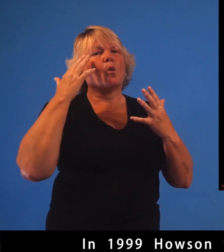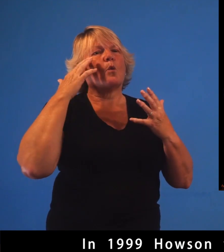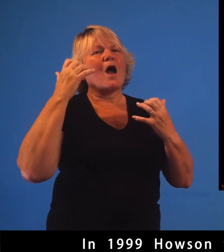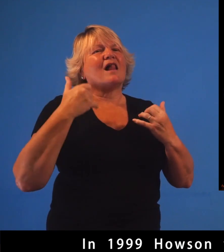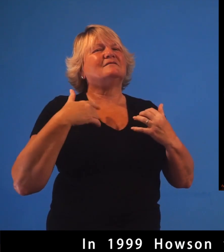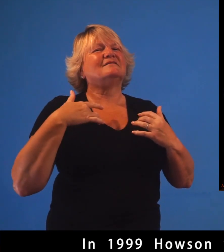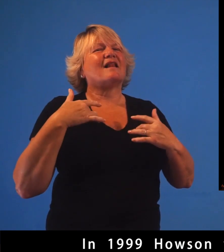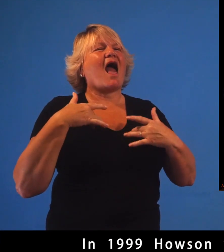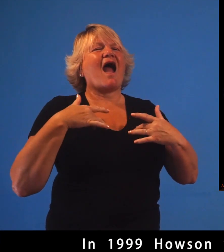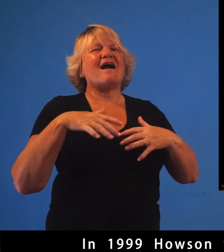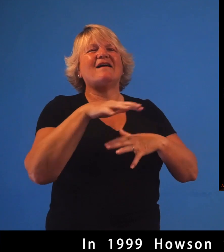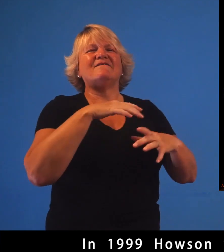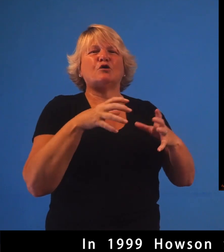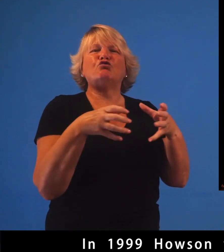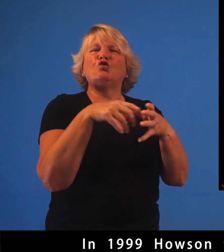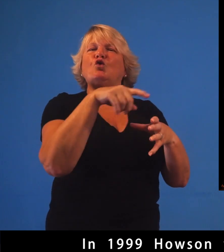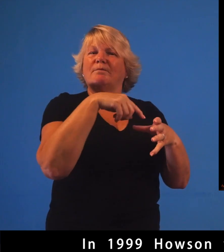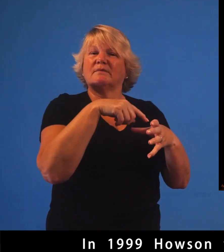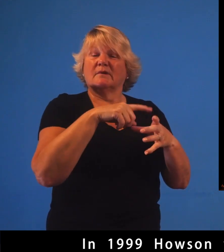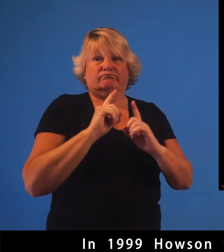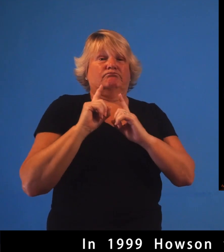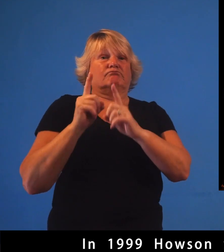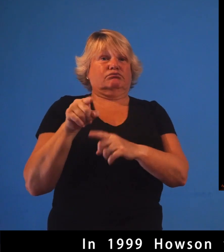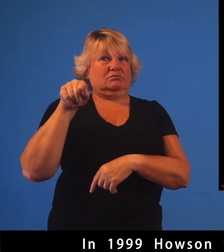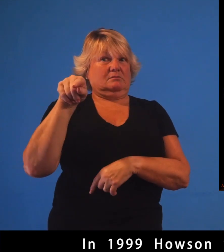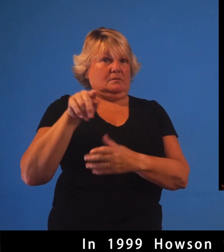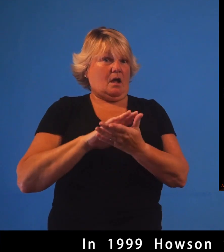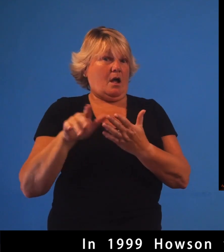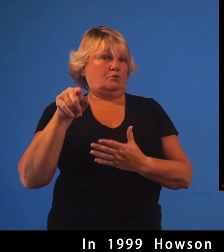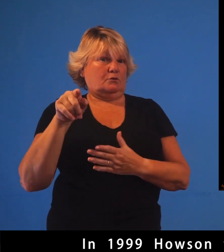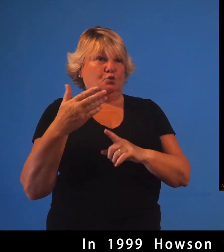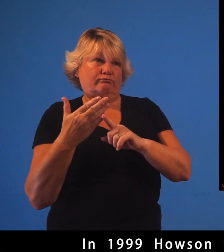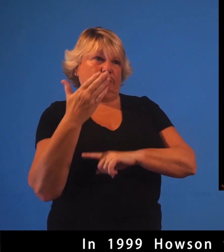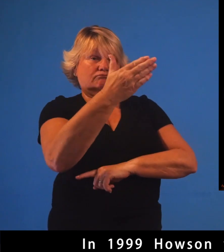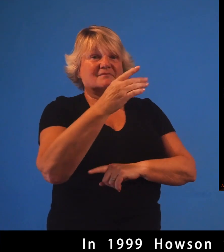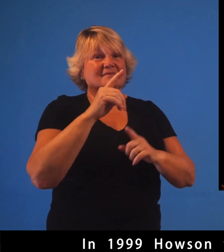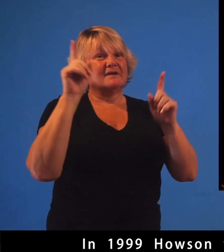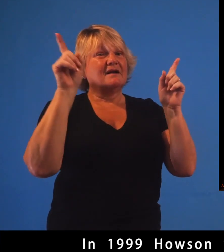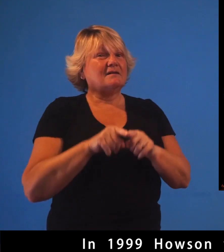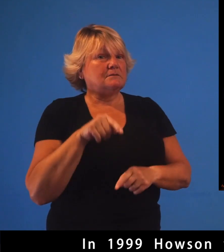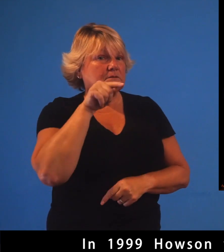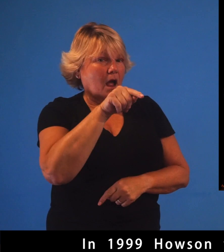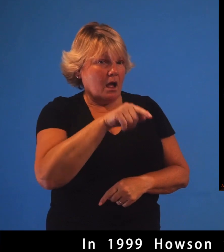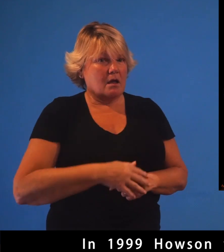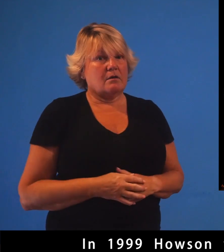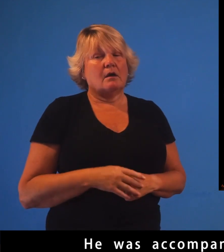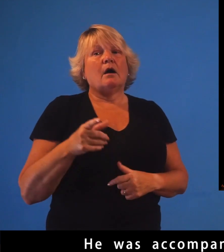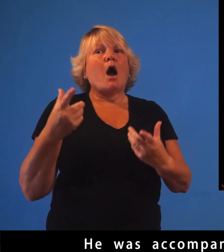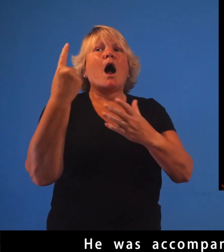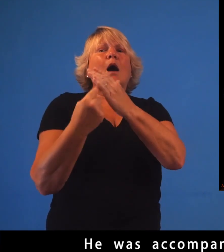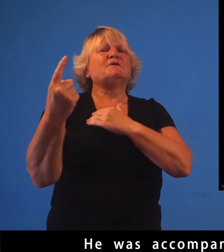In 1999, Howson was commissioned by a wildlife group to travel to India.